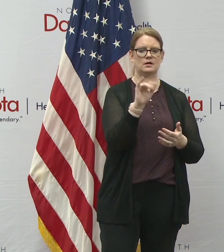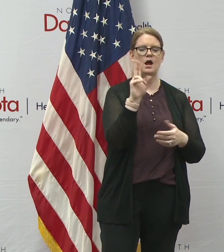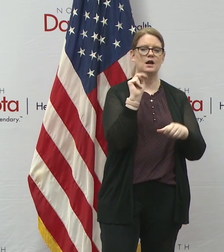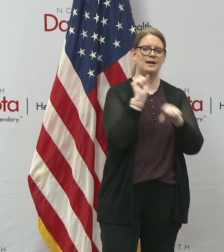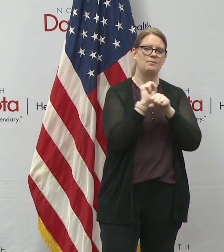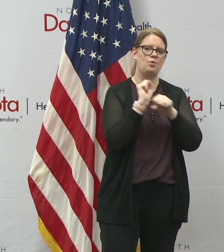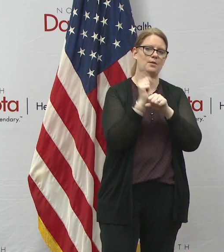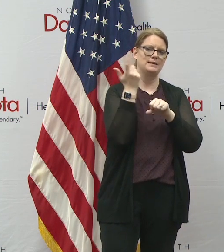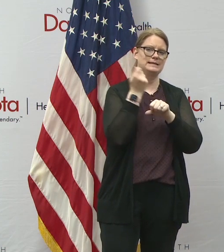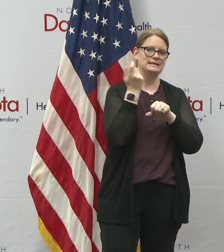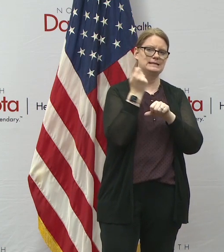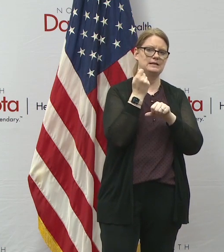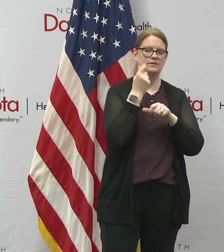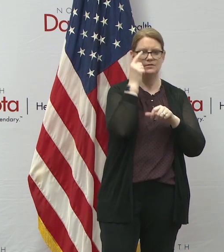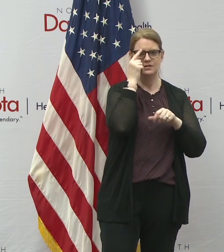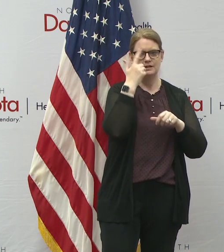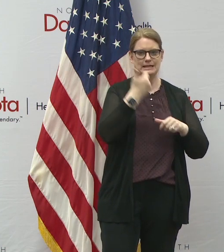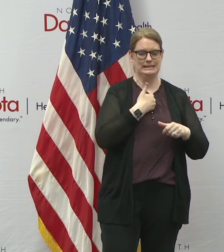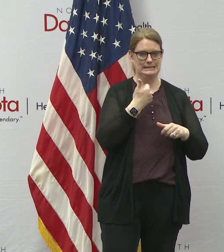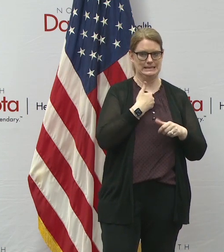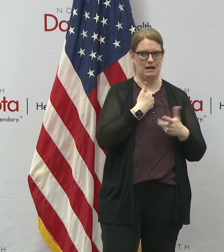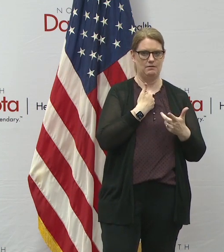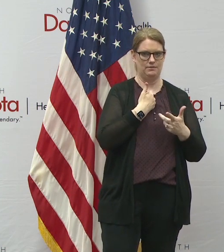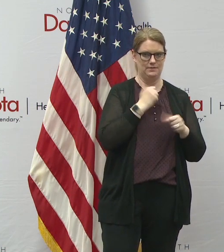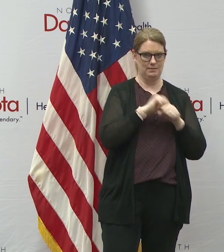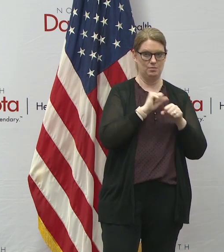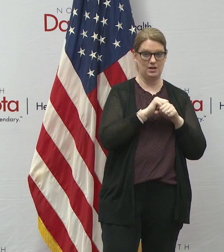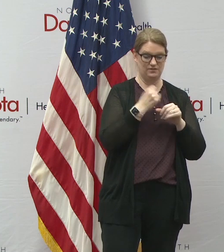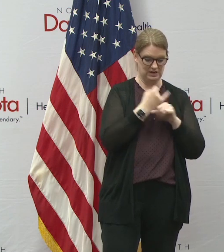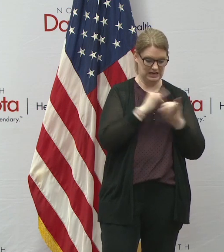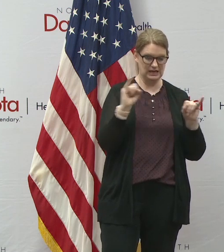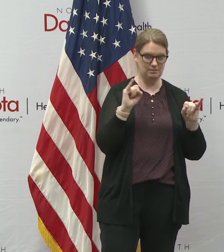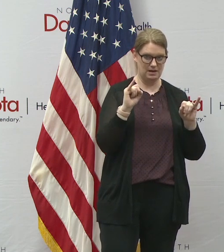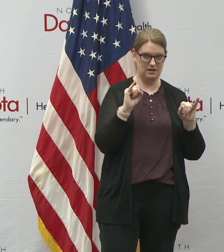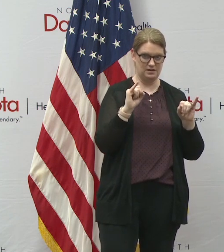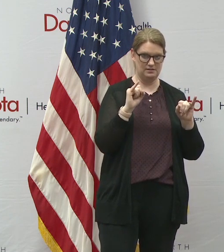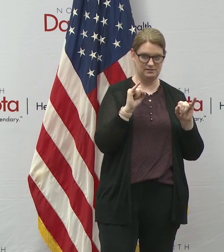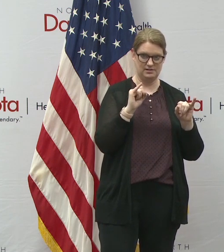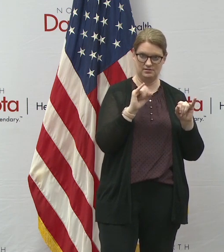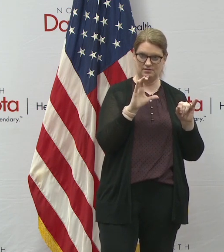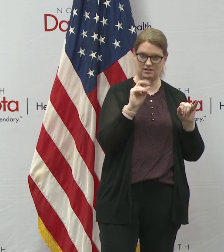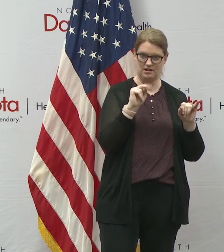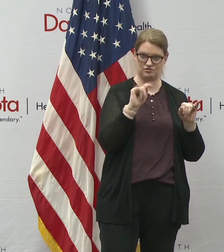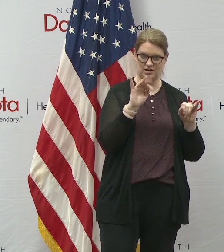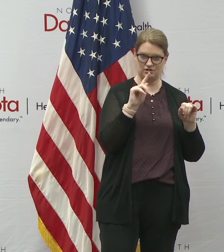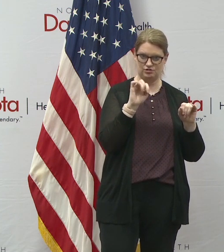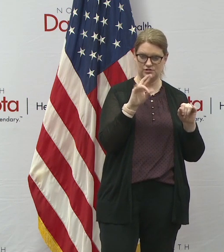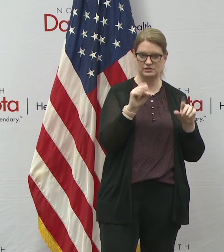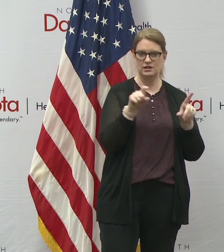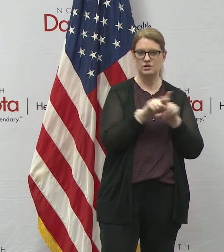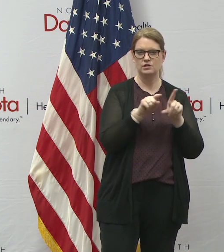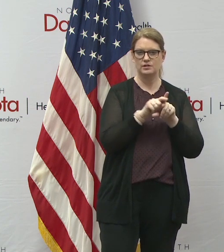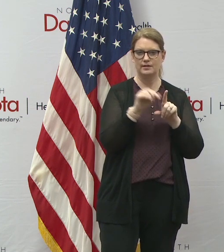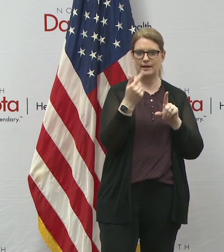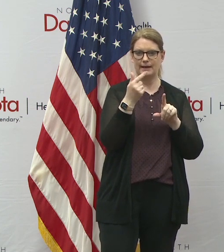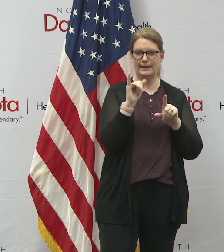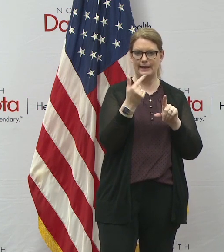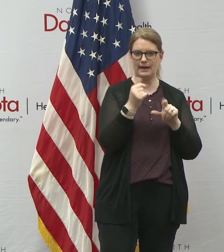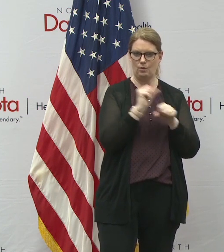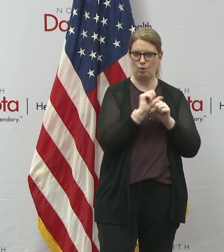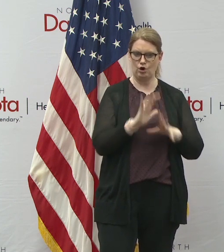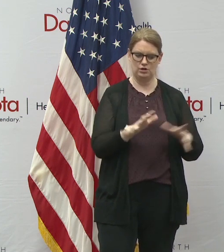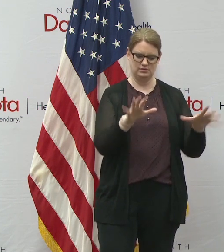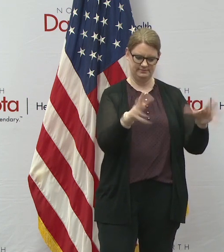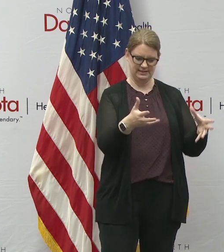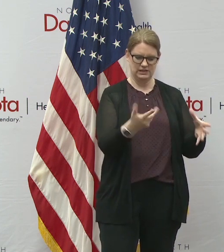assistance claims for the self-employed, for independent contractors, and for gig workers. And again, those are a new category